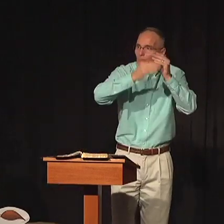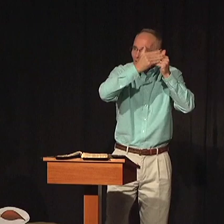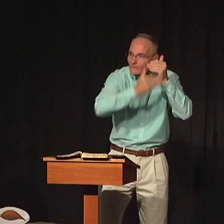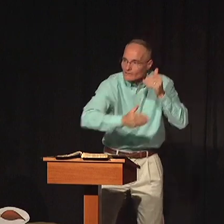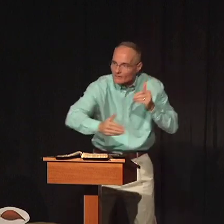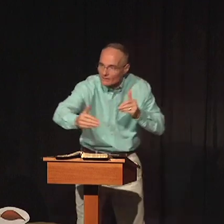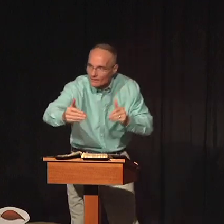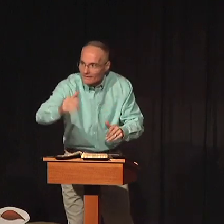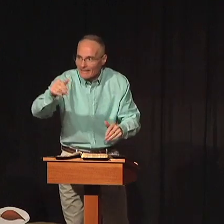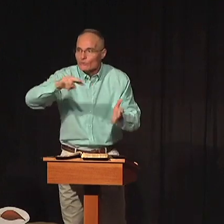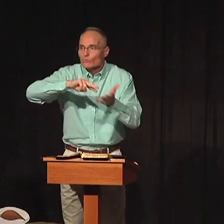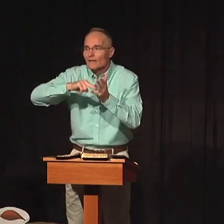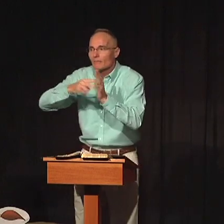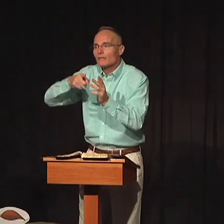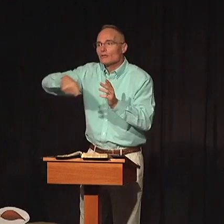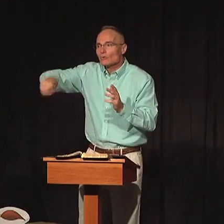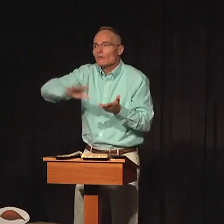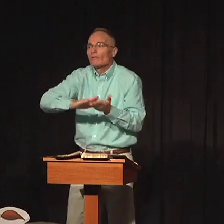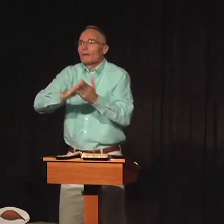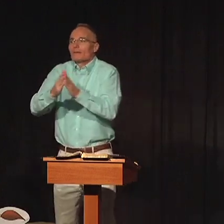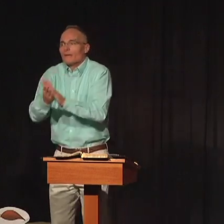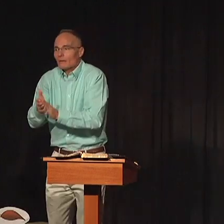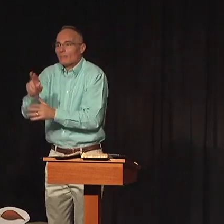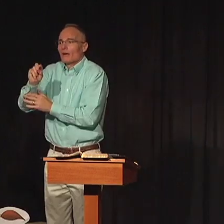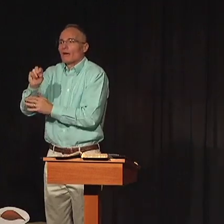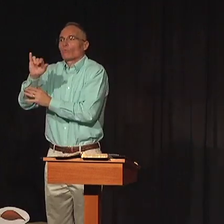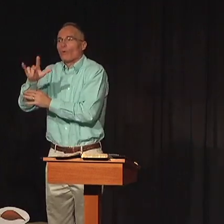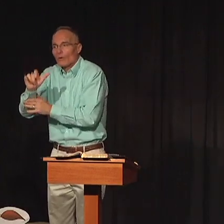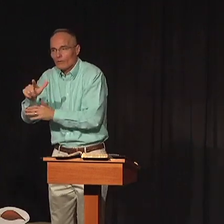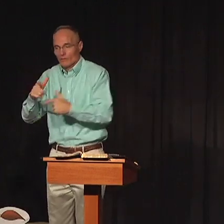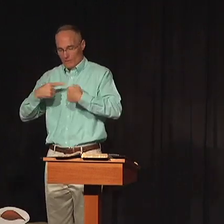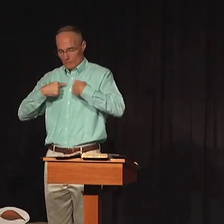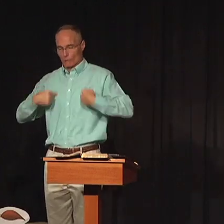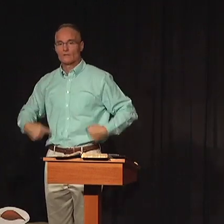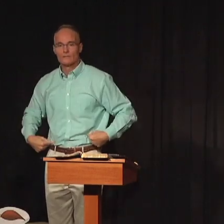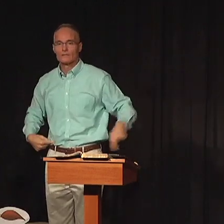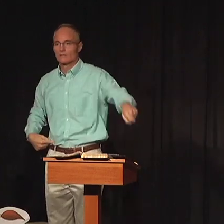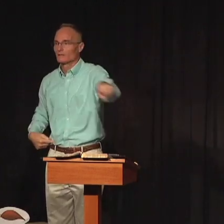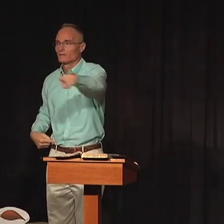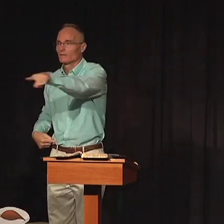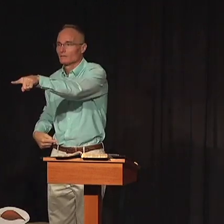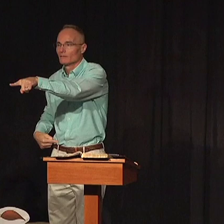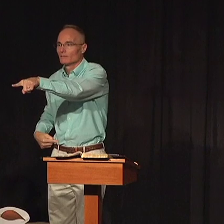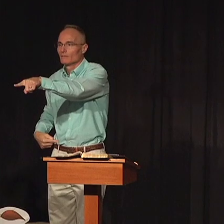everything you use will be for his purpose here on out. That means you have become a royal priest.